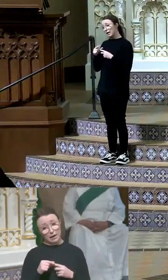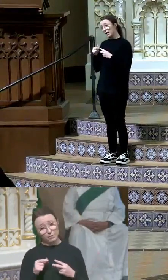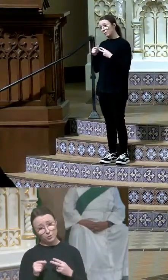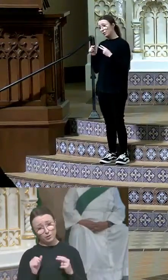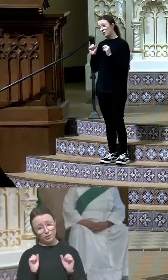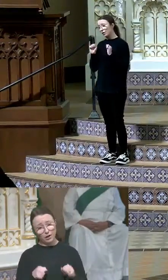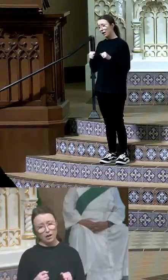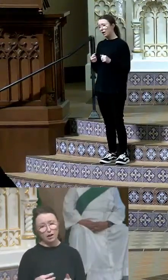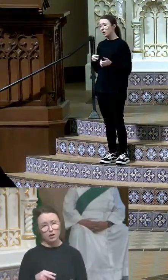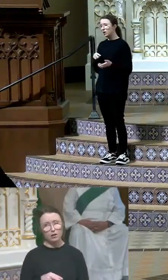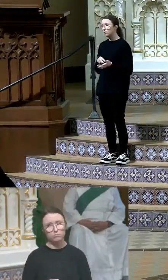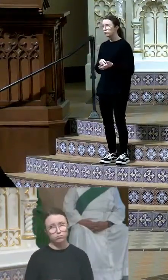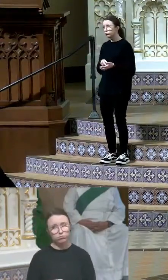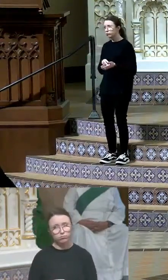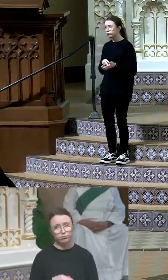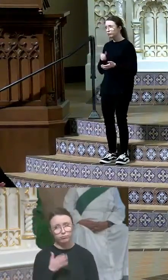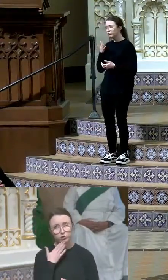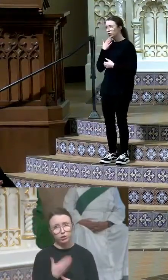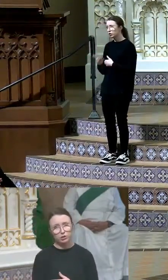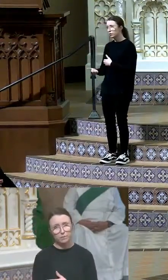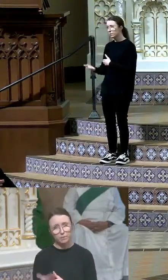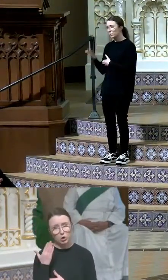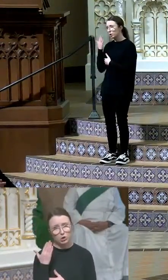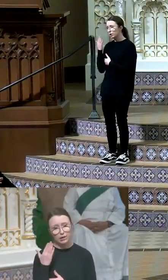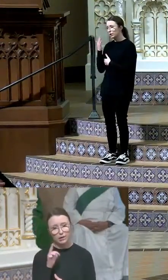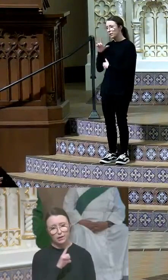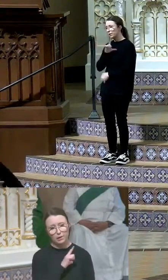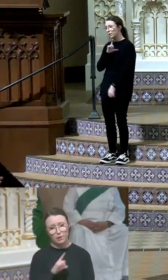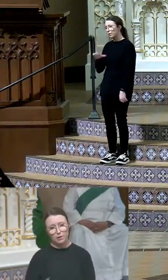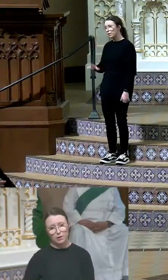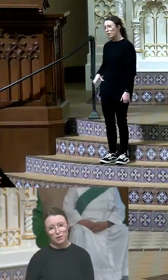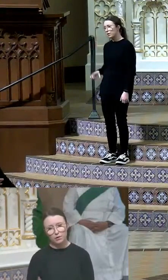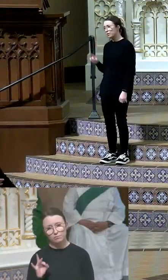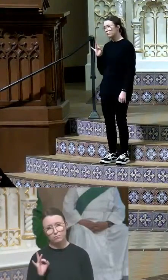good Lord, morning.